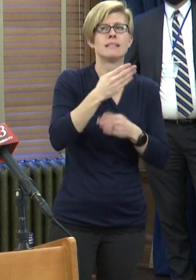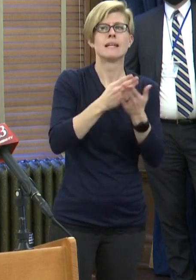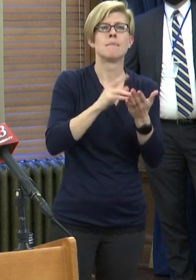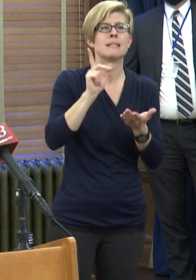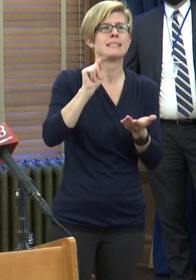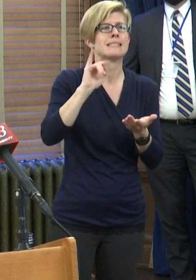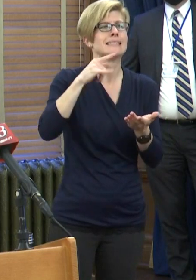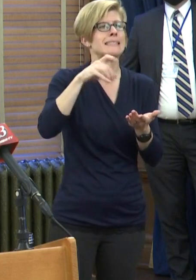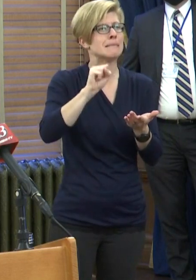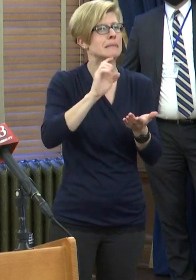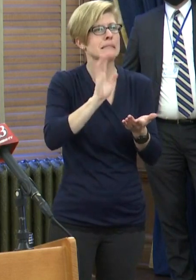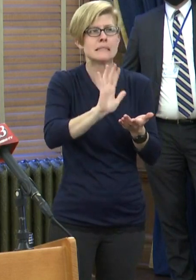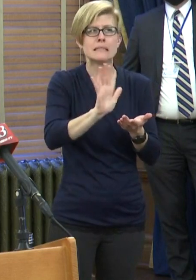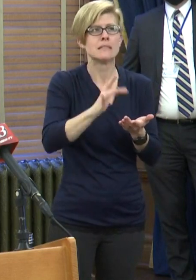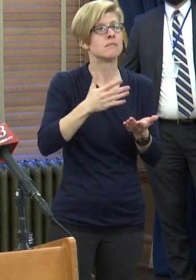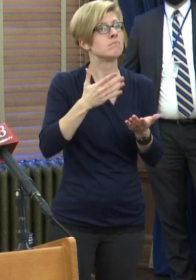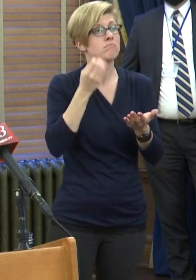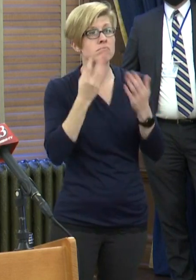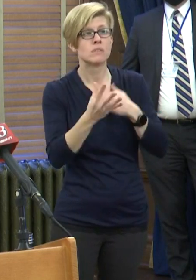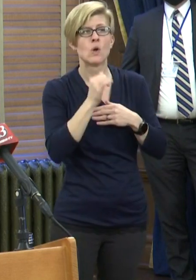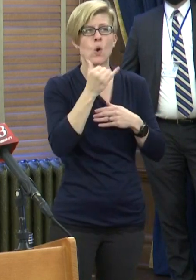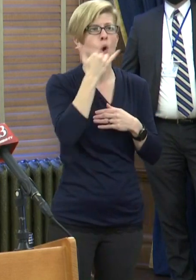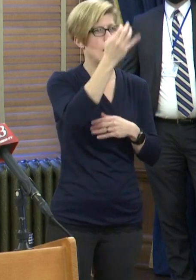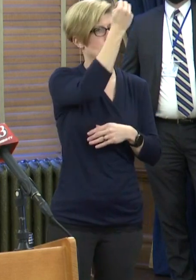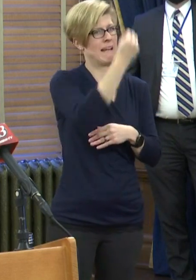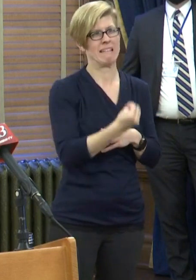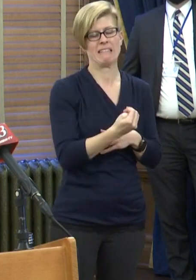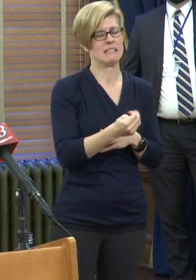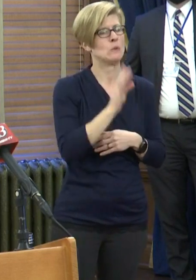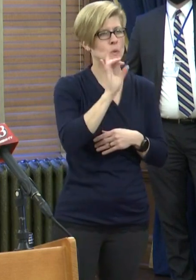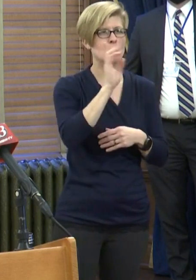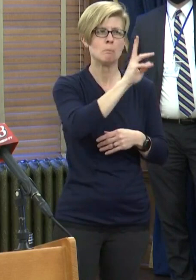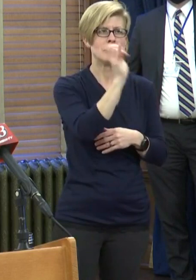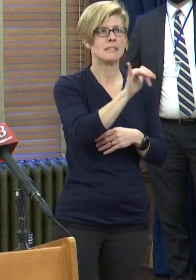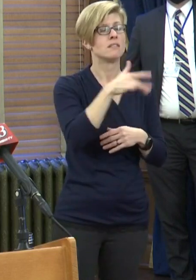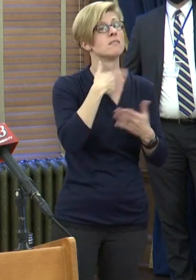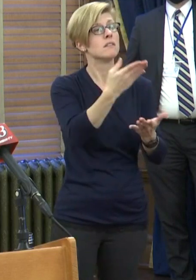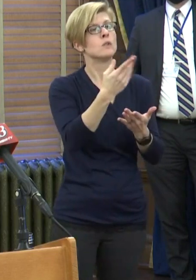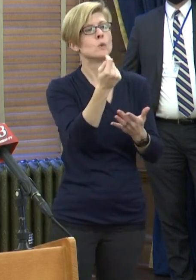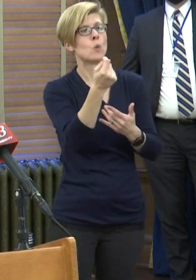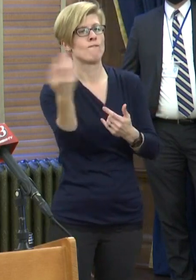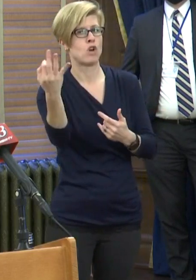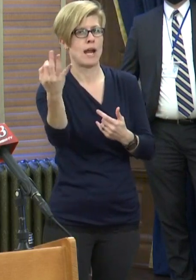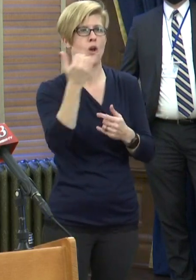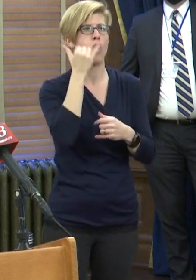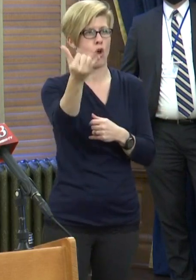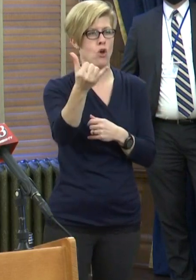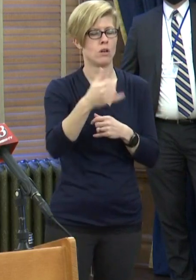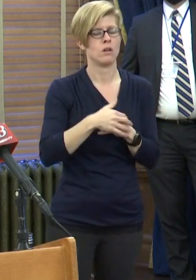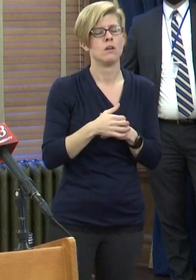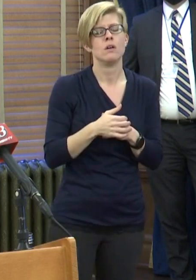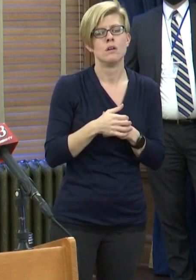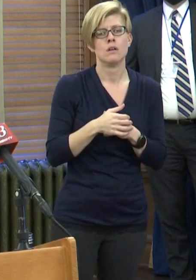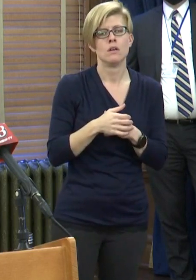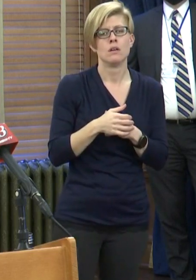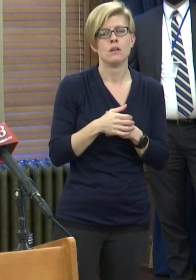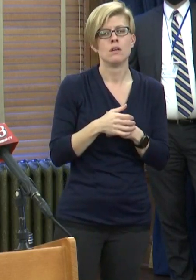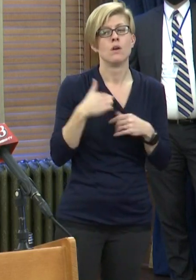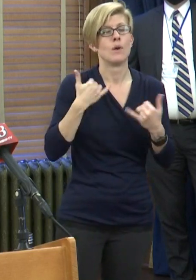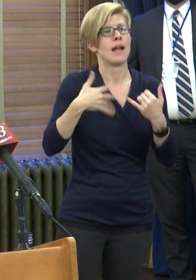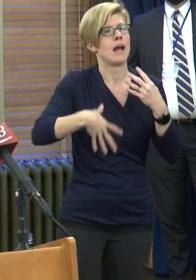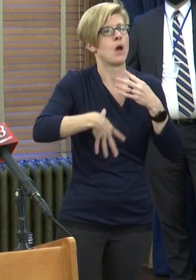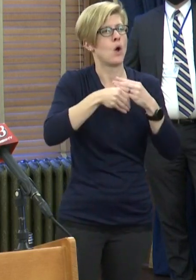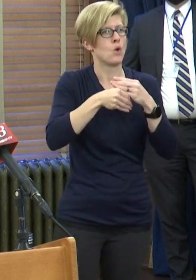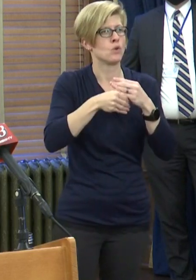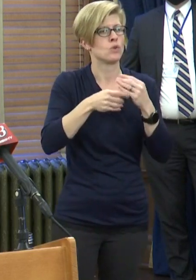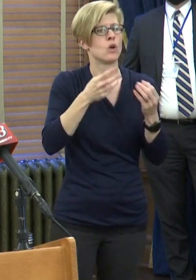on not calling in on Mondays. It seems to be our busiest day, so call throughout the rest of the week. The one thing that we are doing is we're adding more